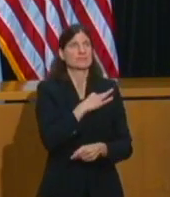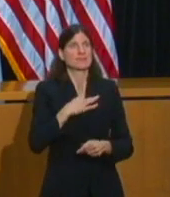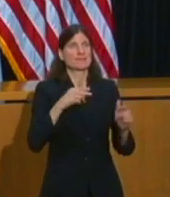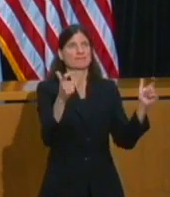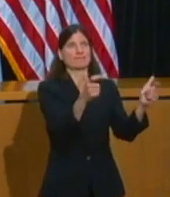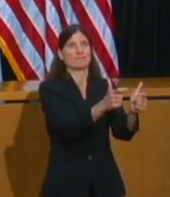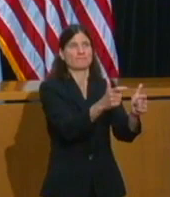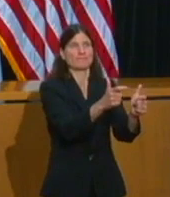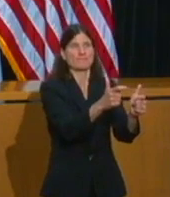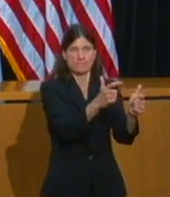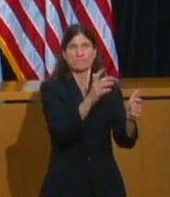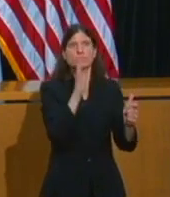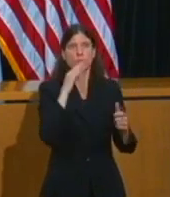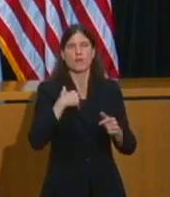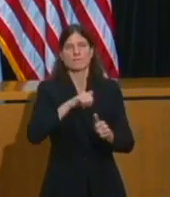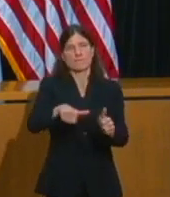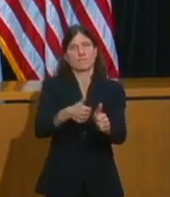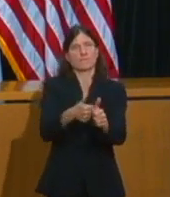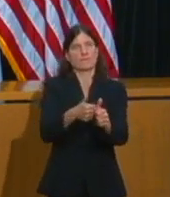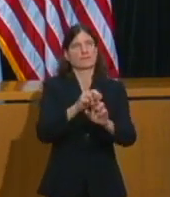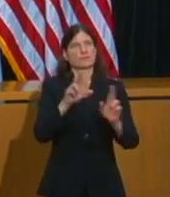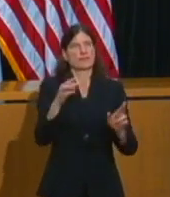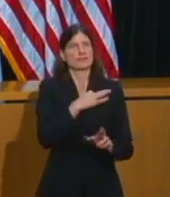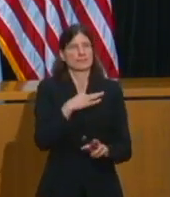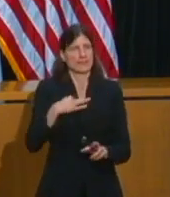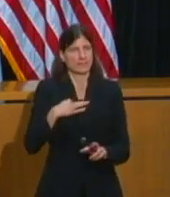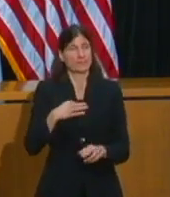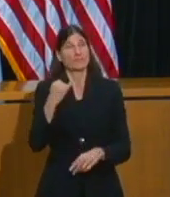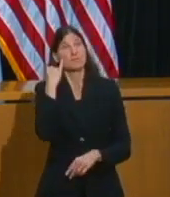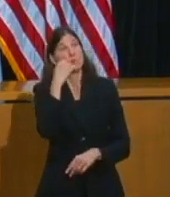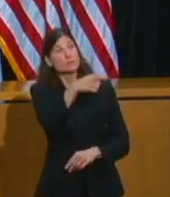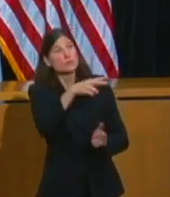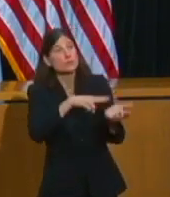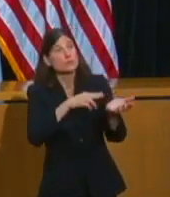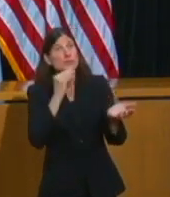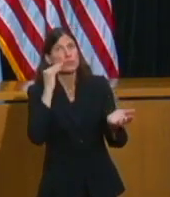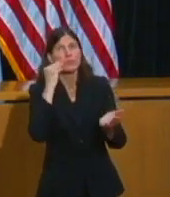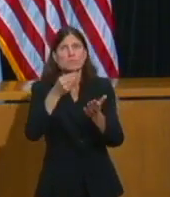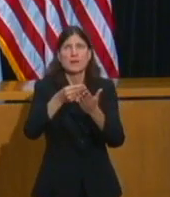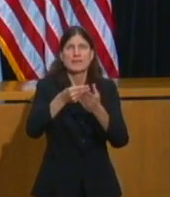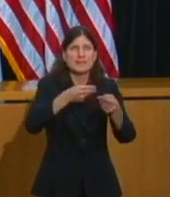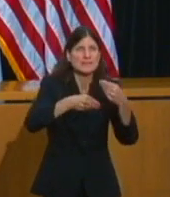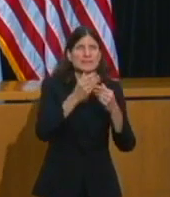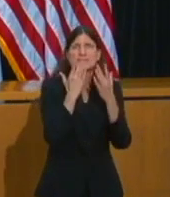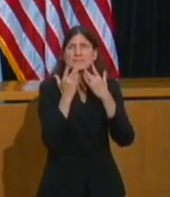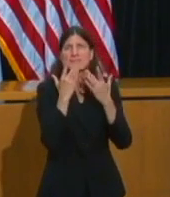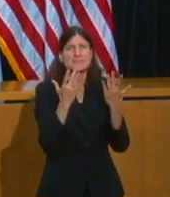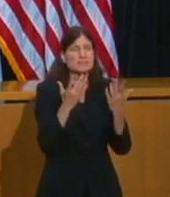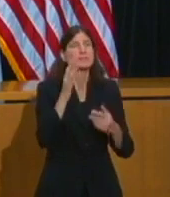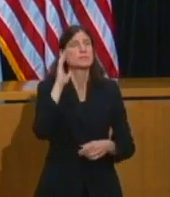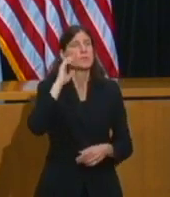control protocols and the like. And we have in place, using Mass Senior Care Association,